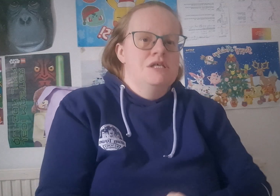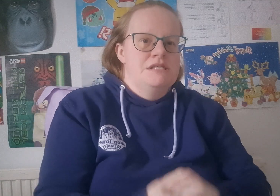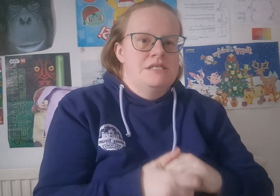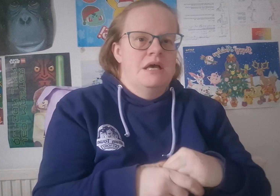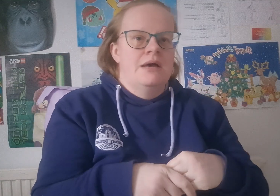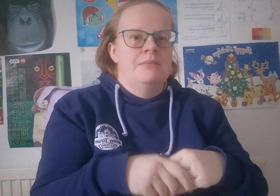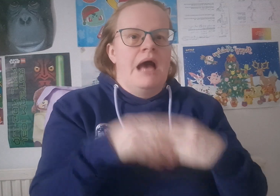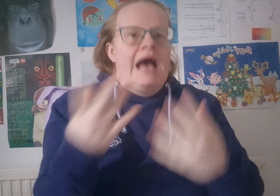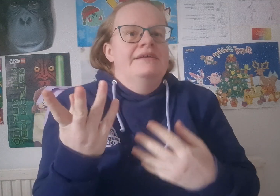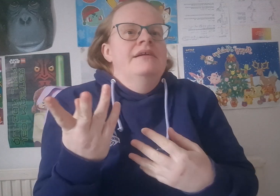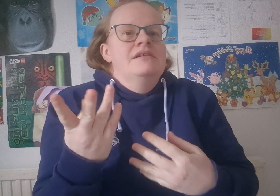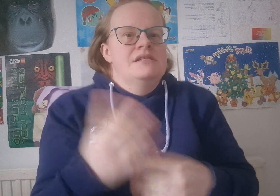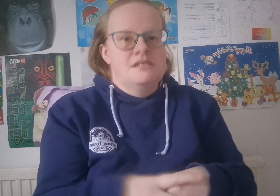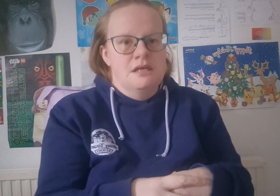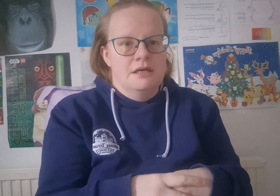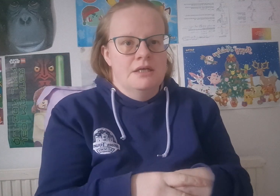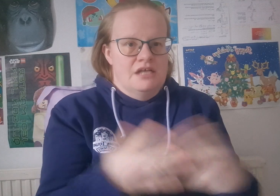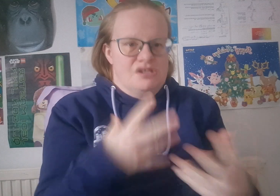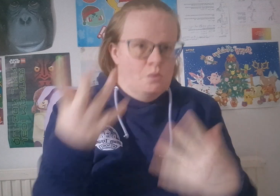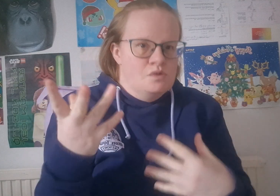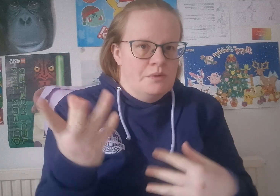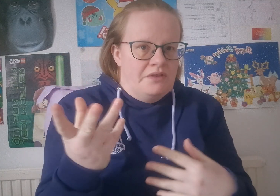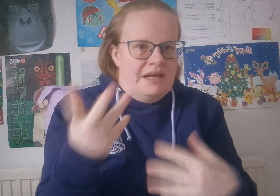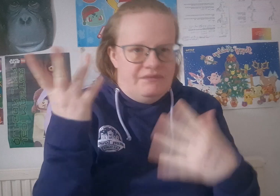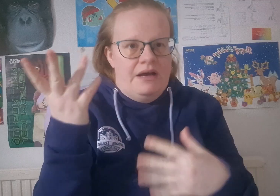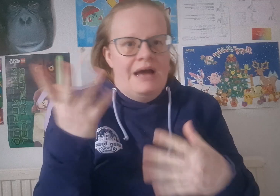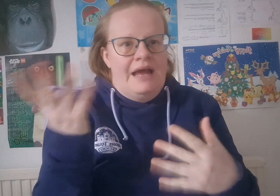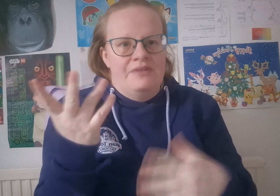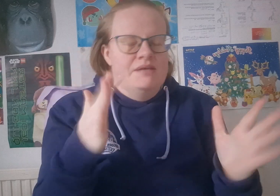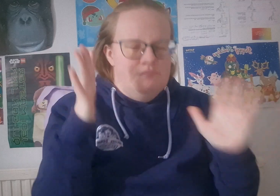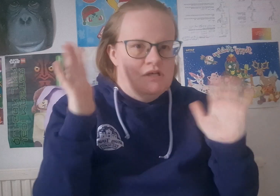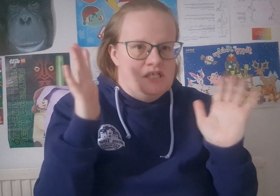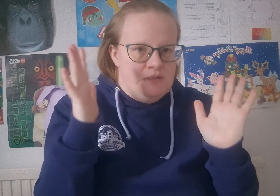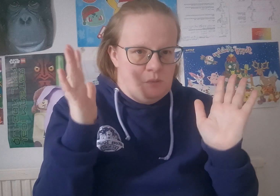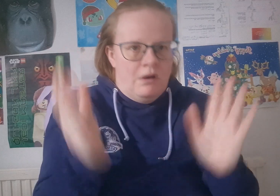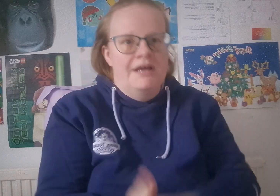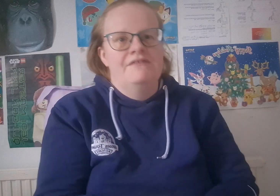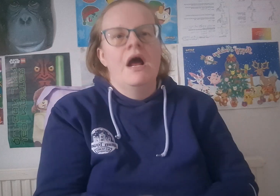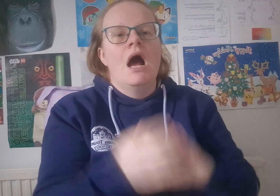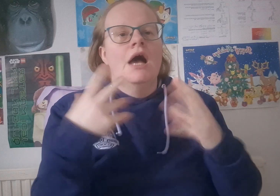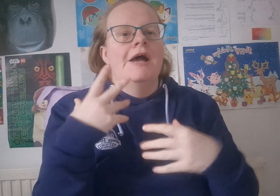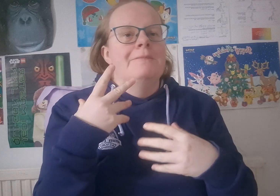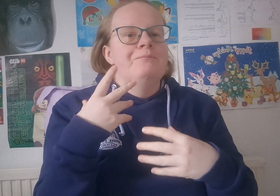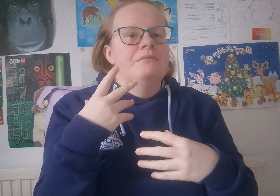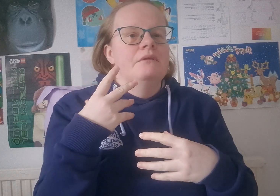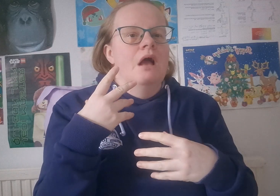because Agnes, that's also another name for Anne Hathaway, Shakespeare's wife,